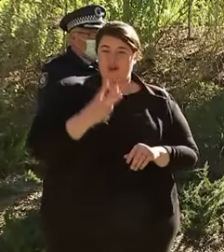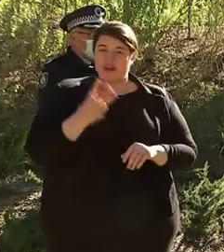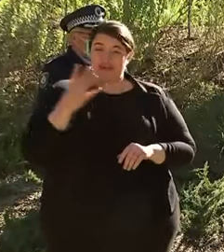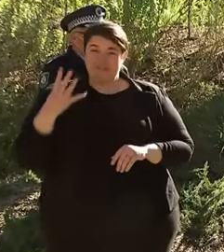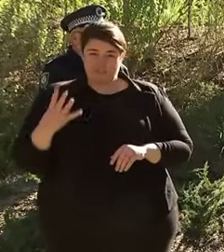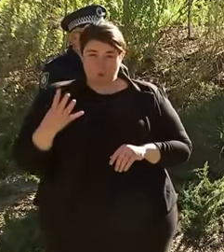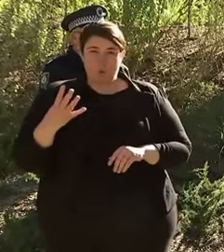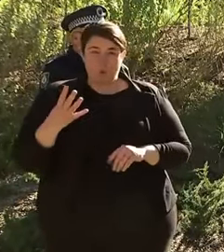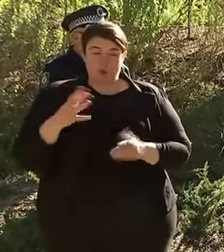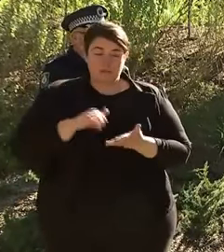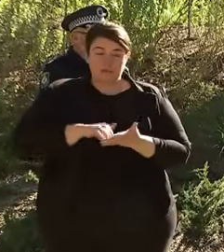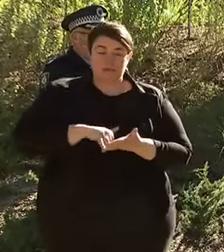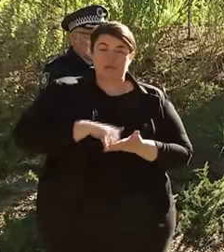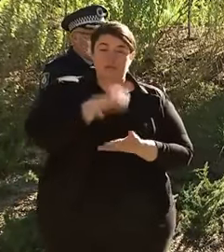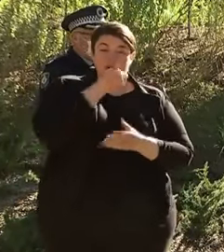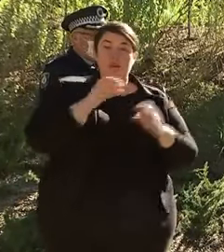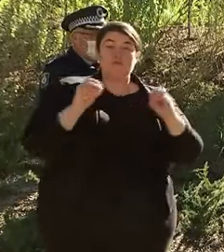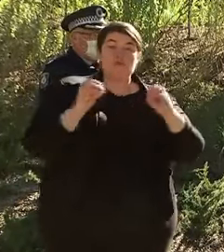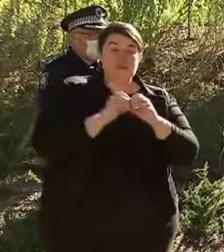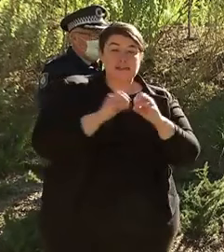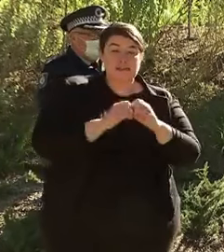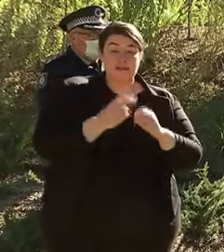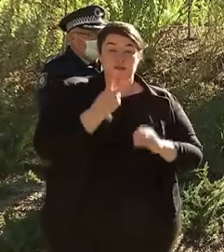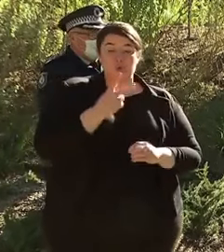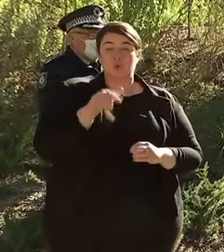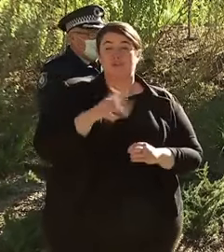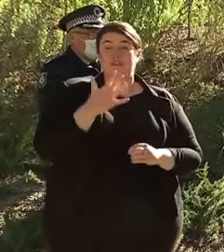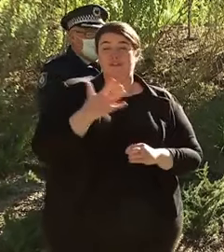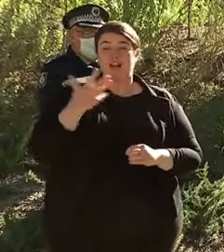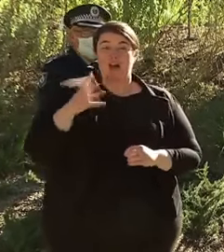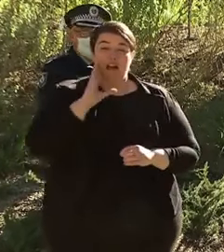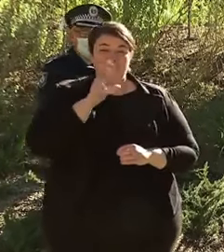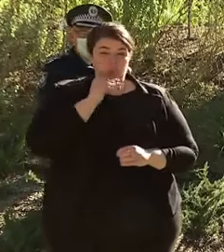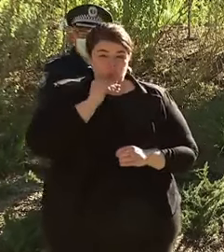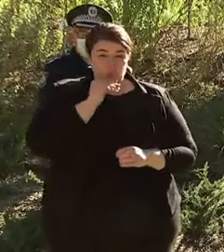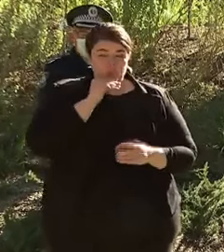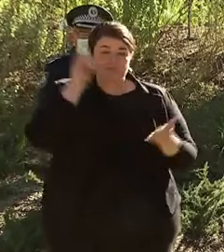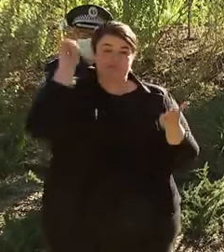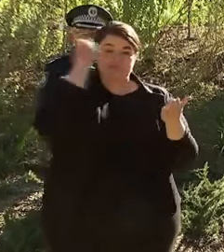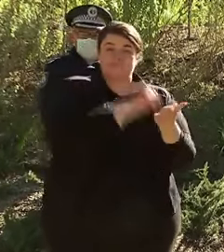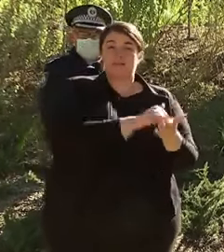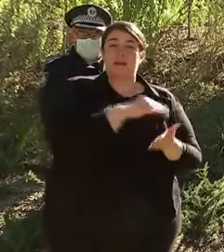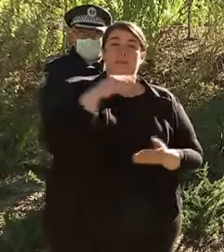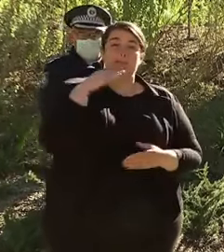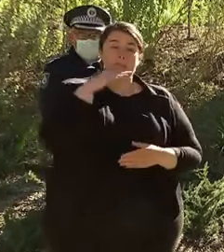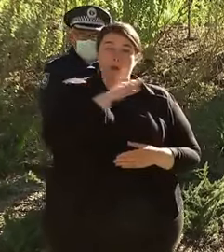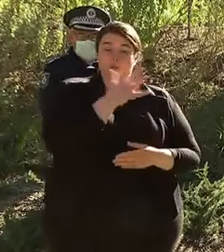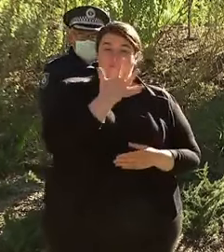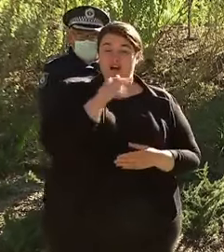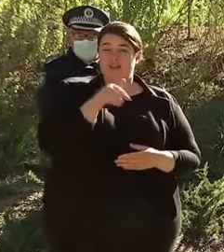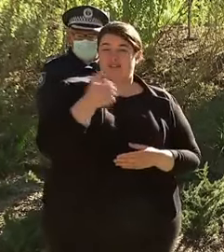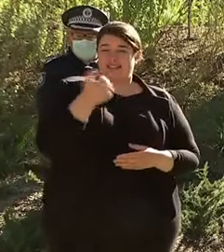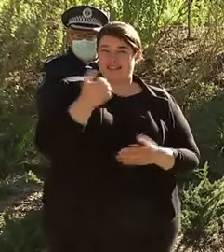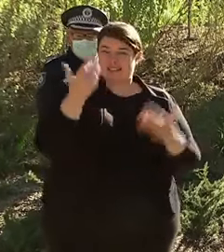VA334 that departed Brisbane at 2:59 p.m. and arrived in Melbourne at